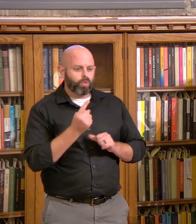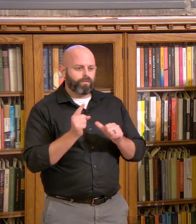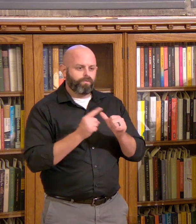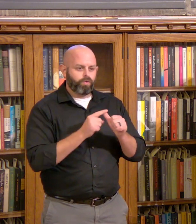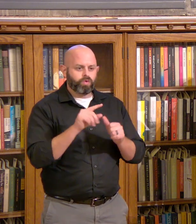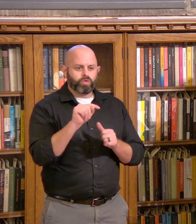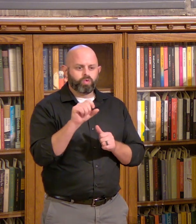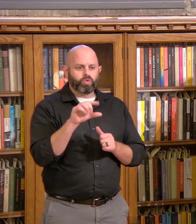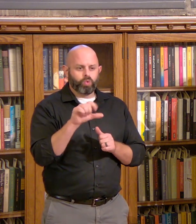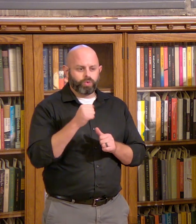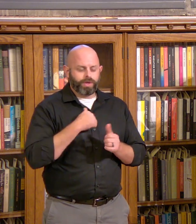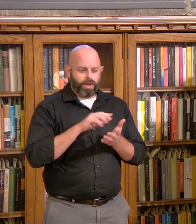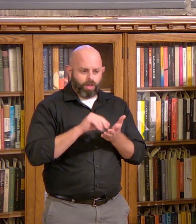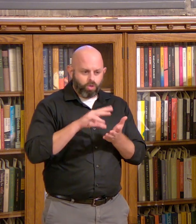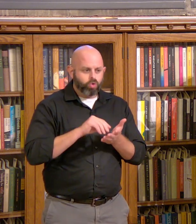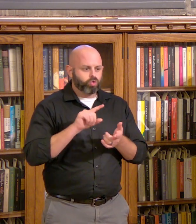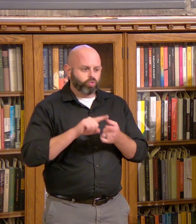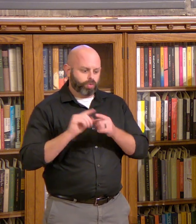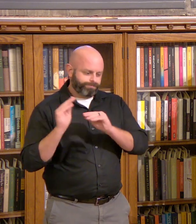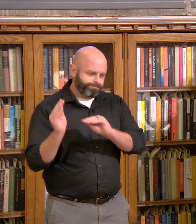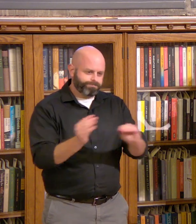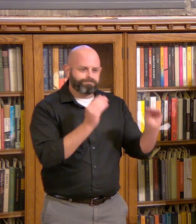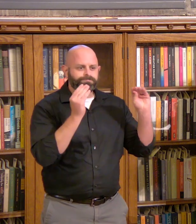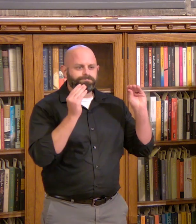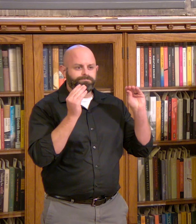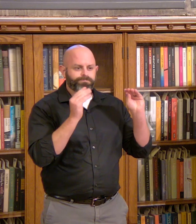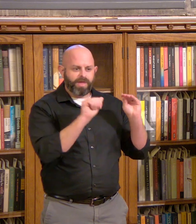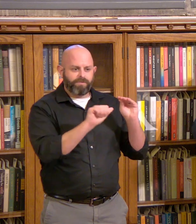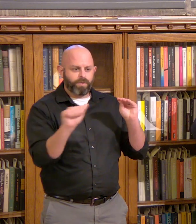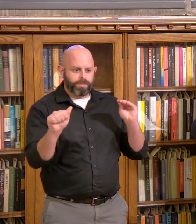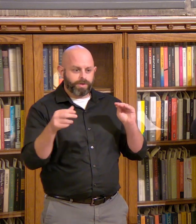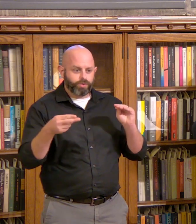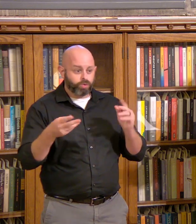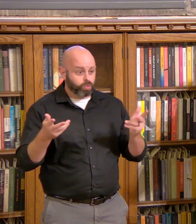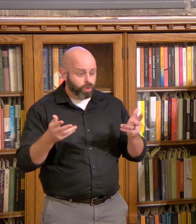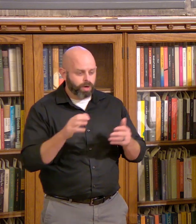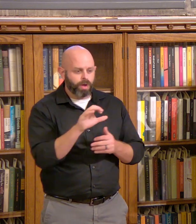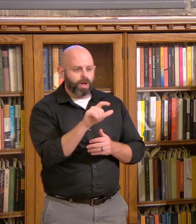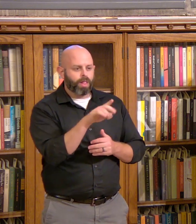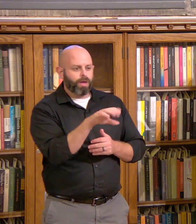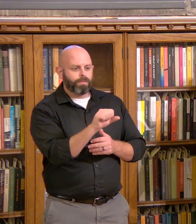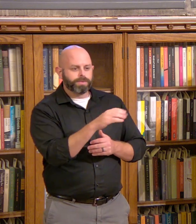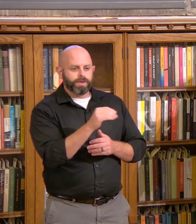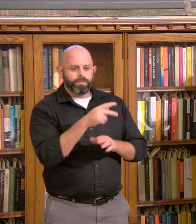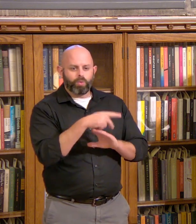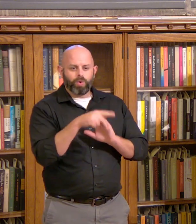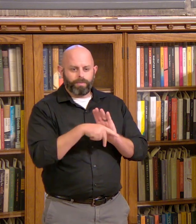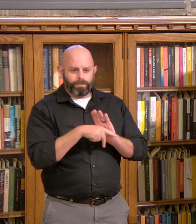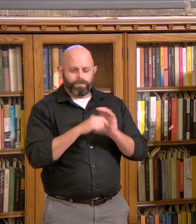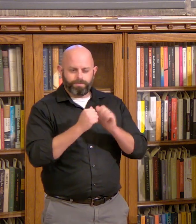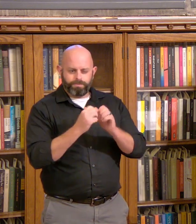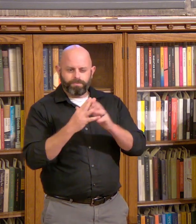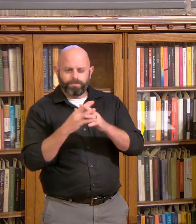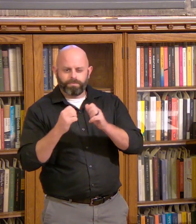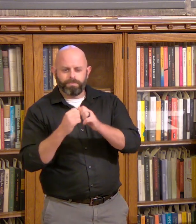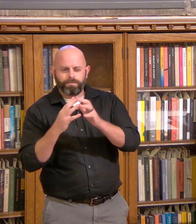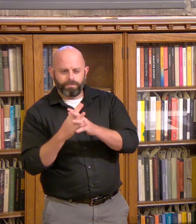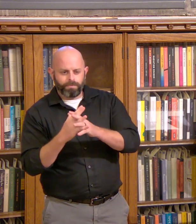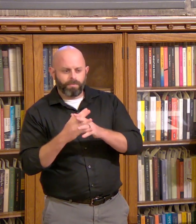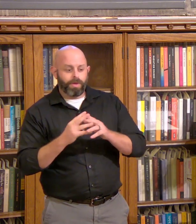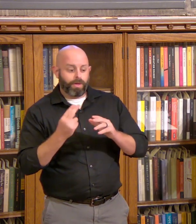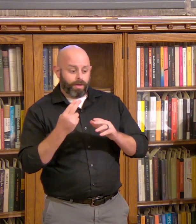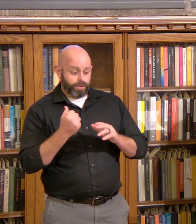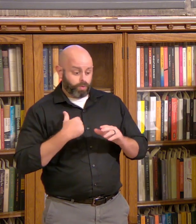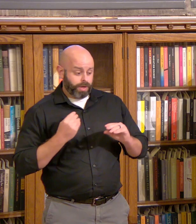that I learned to disseminate to African-American history was clubs and programs the High School I currently teach